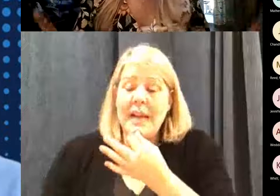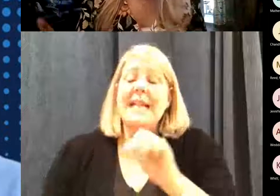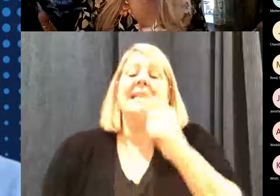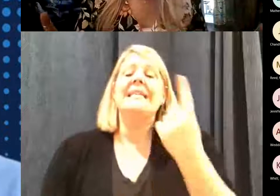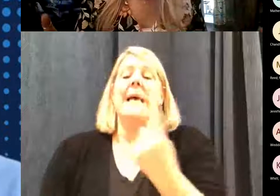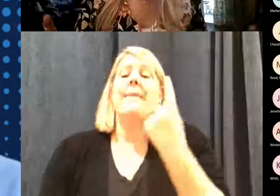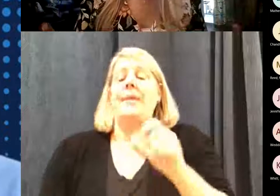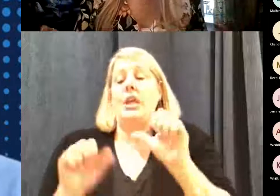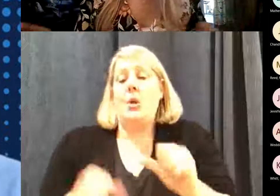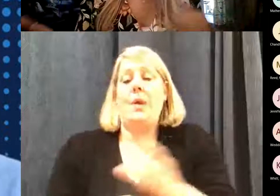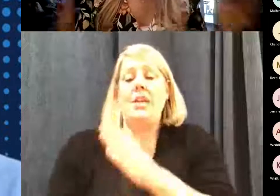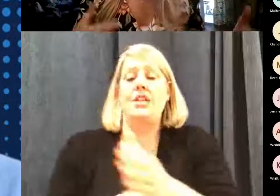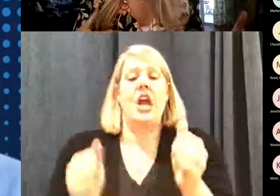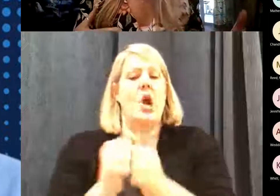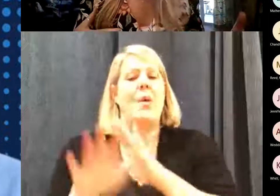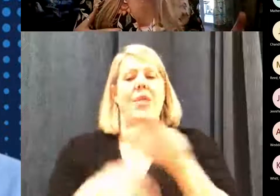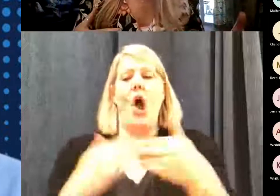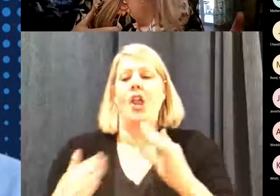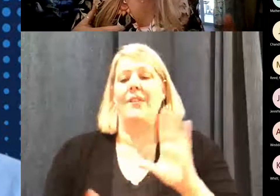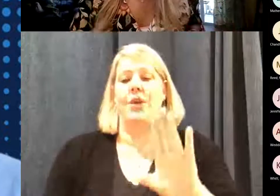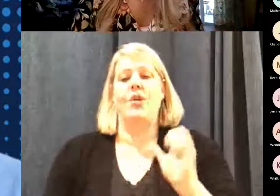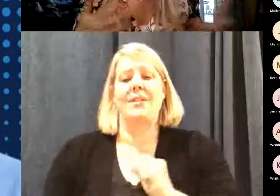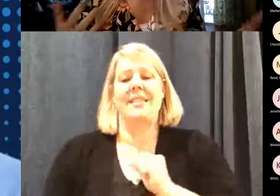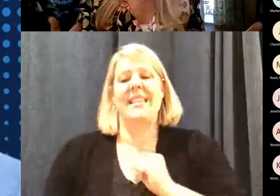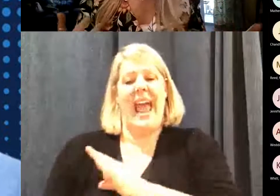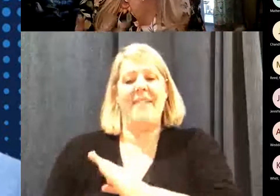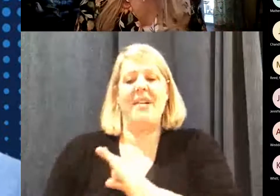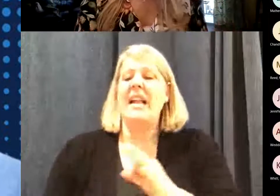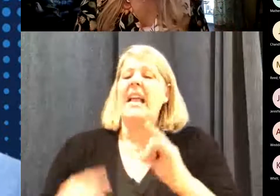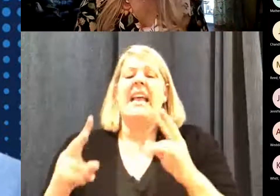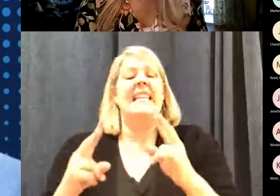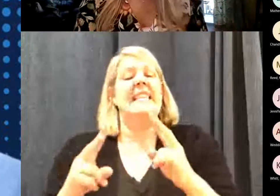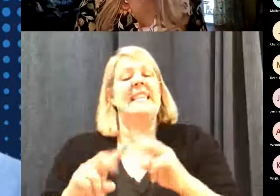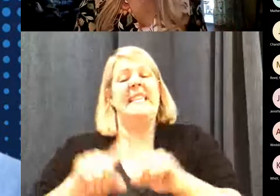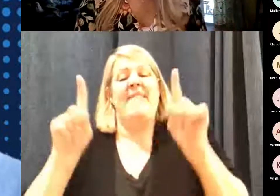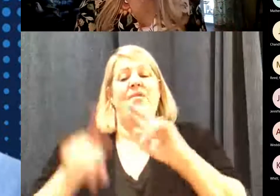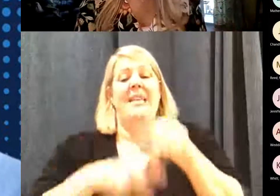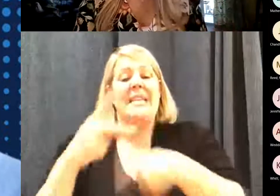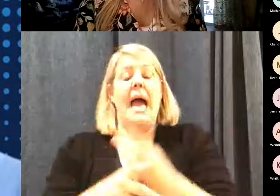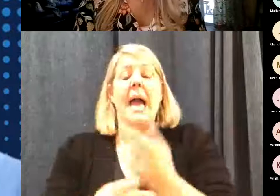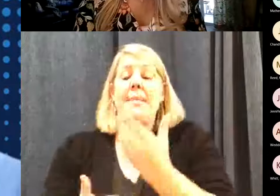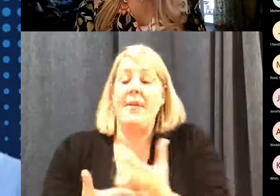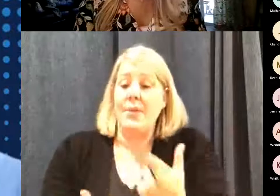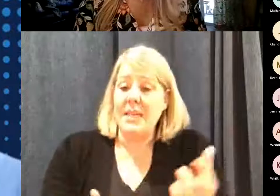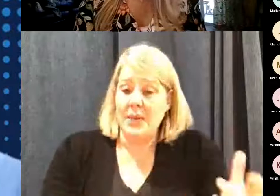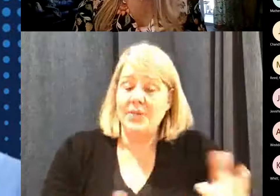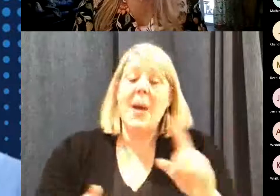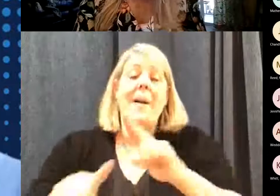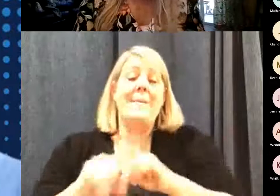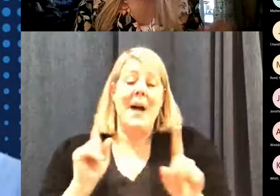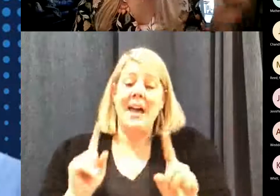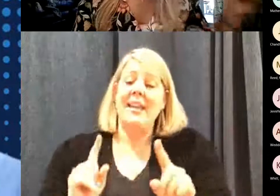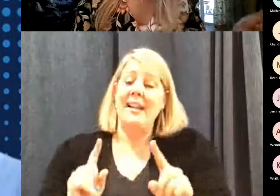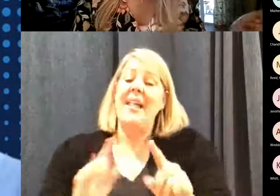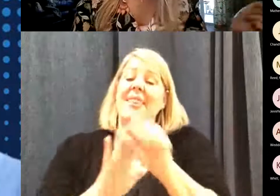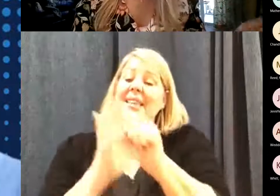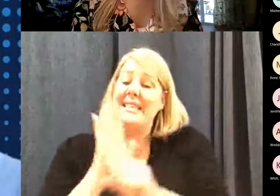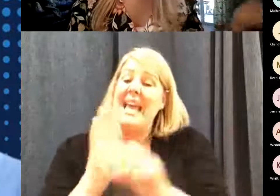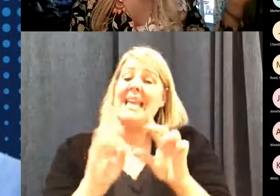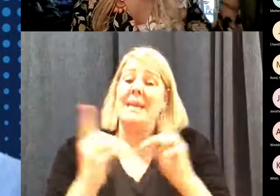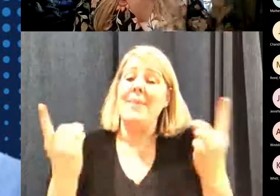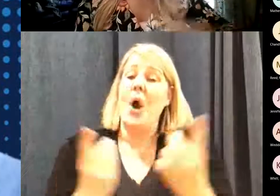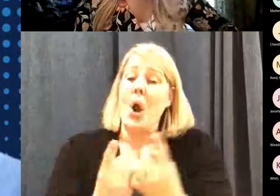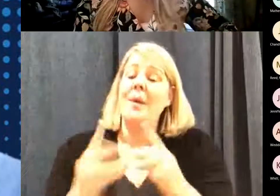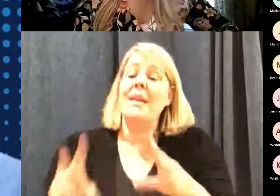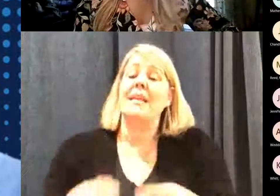with all of your staff. So it's a different resource altogether, but you're very fortunate that the State Department is providing you with both the